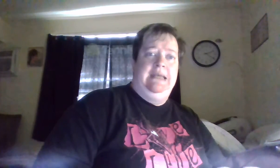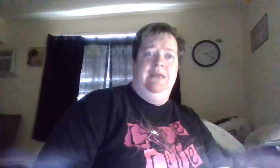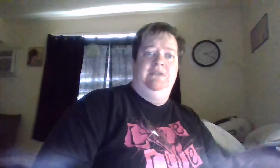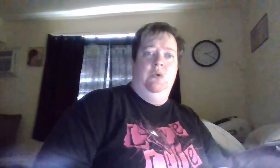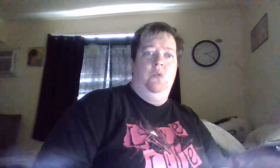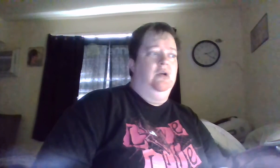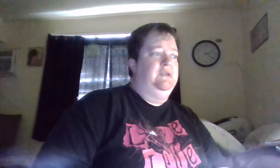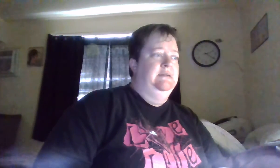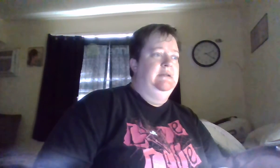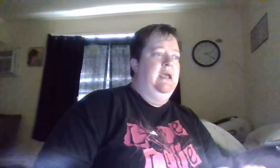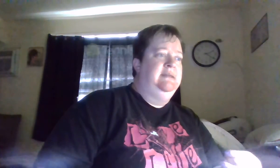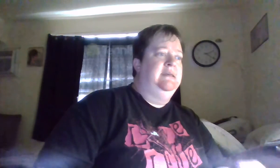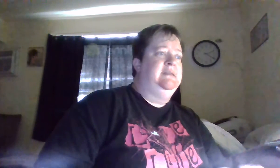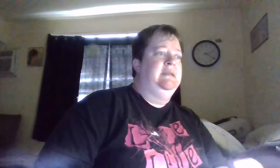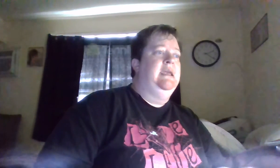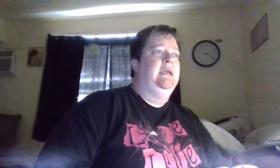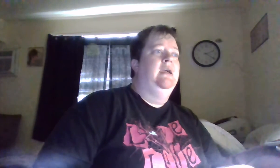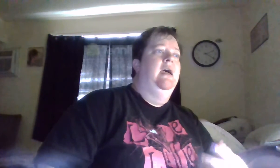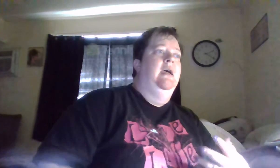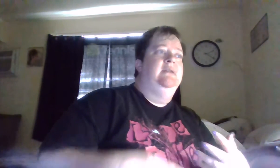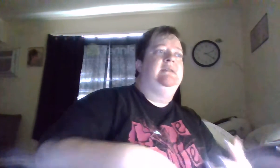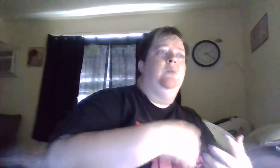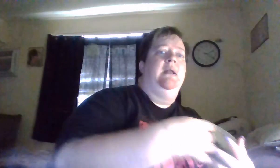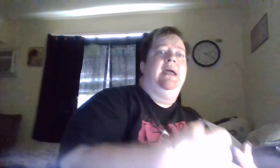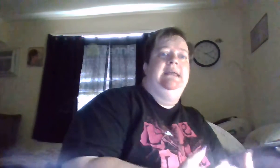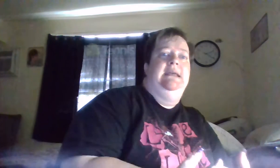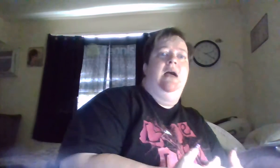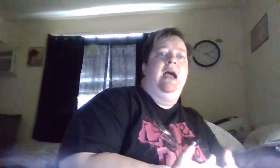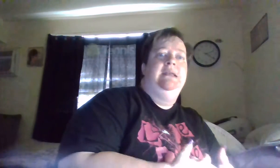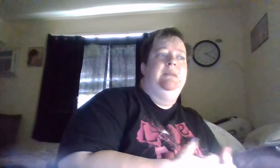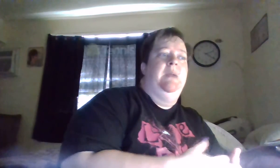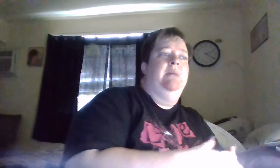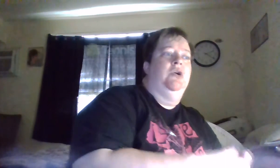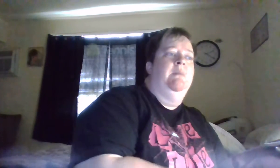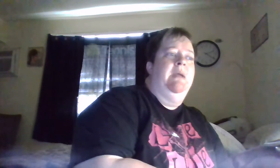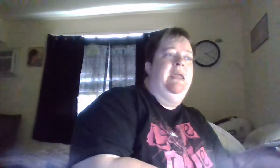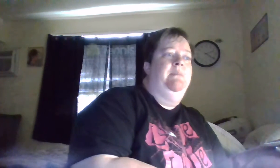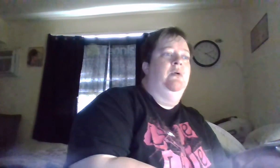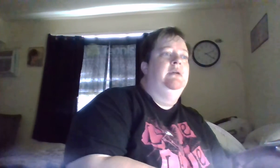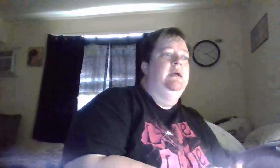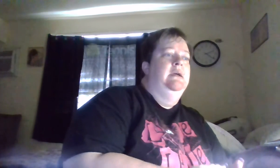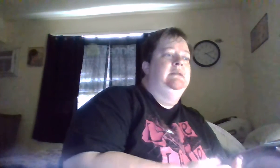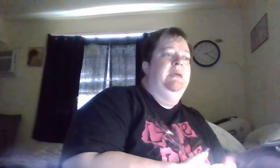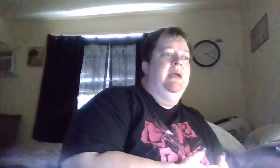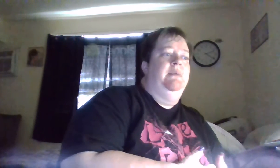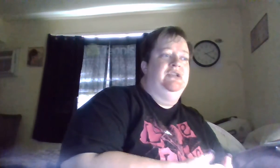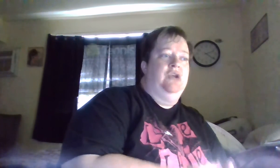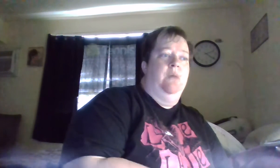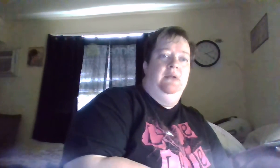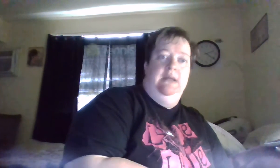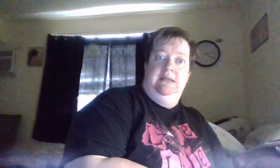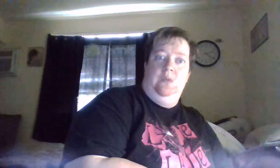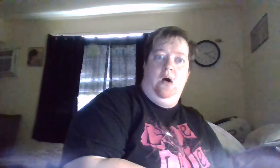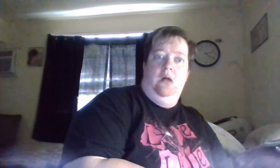gives him the words. And he says to the king, this is what I need. I need to be able to go to my people to be able to start building this wall.